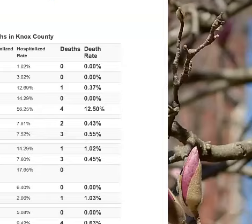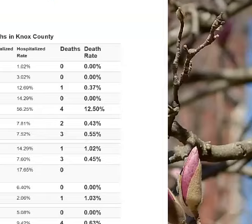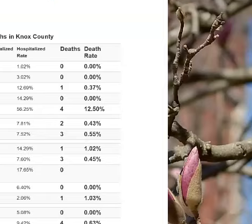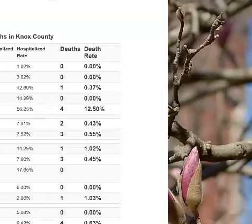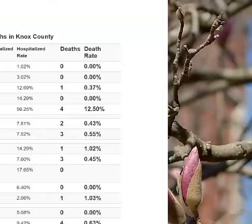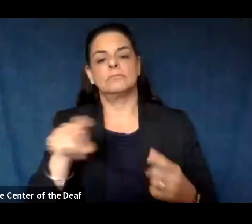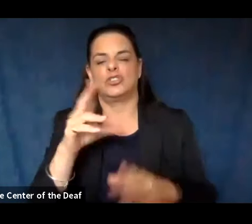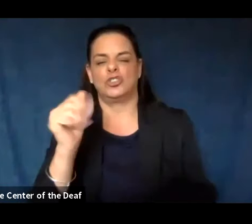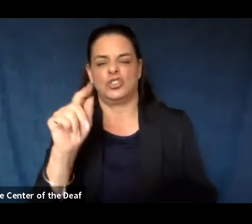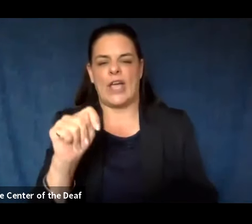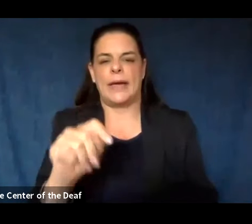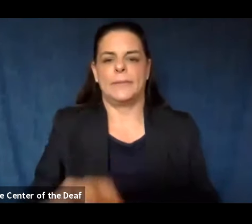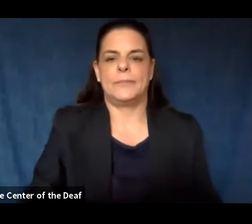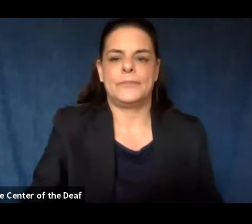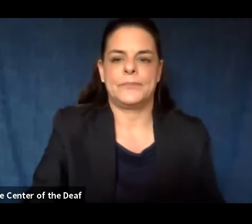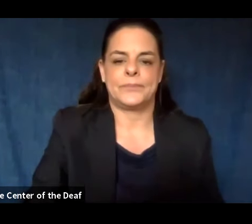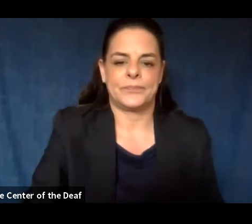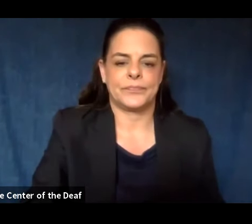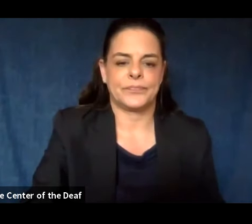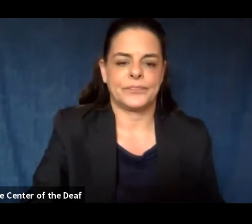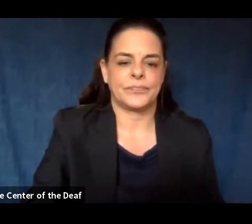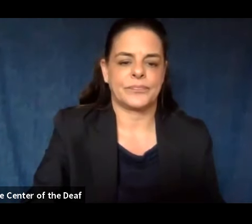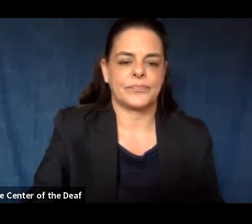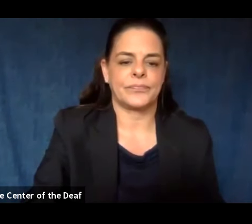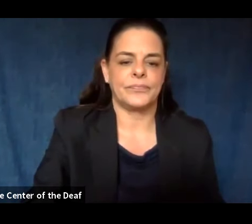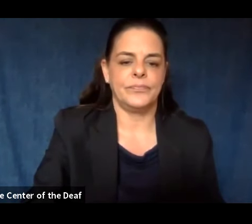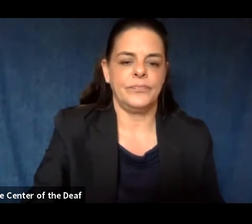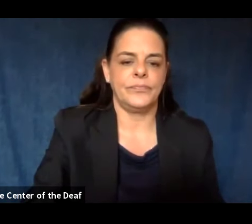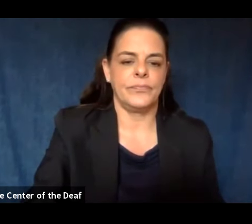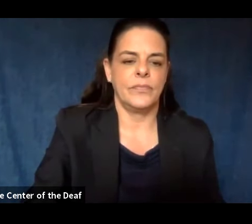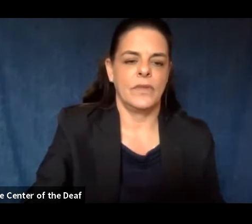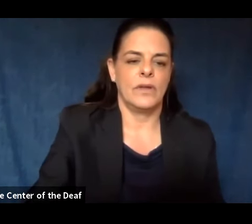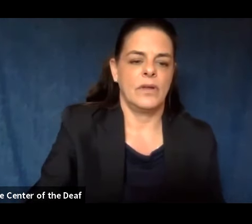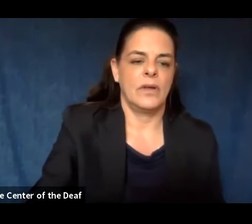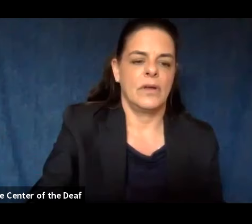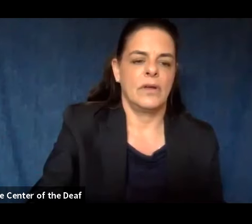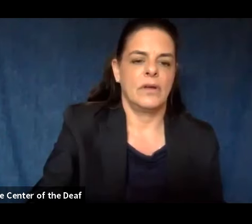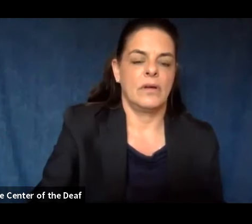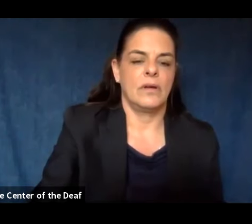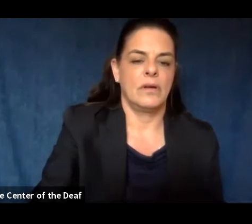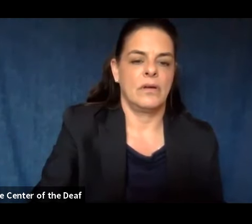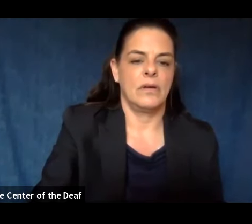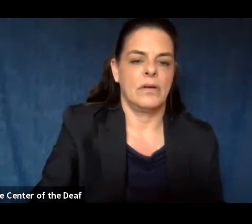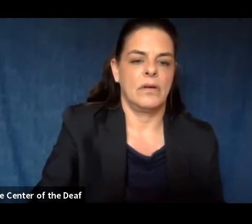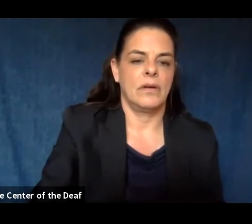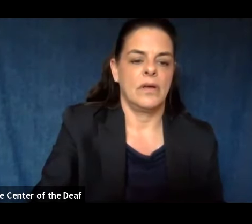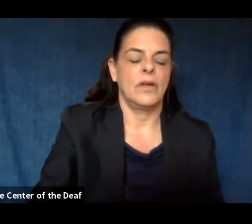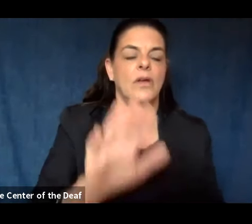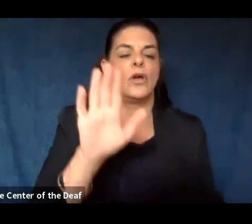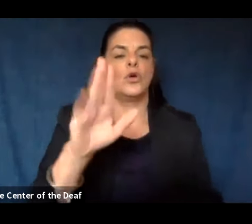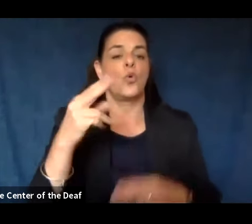chat feature and please put in your name, your full name, as well as the media outlet in which you're affiliated with.